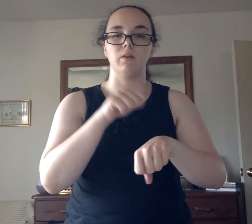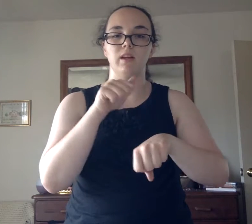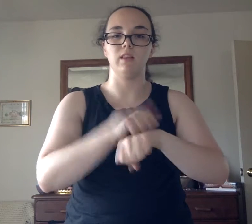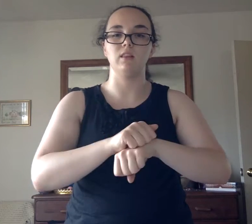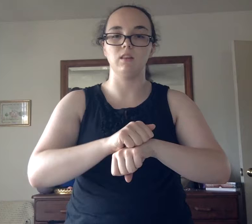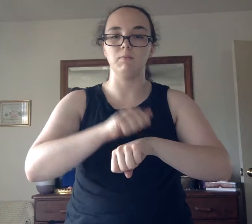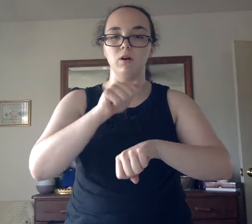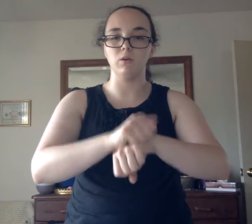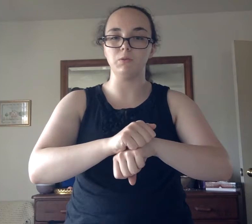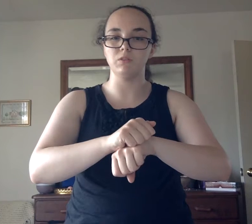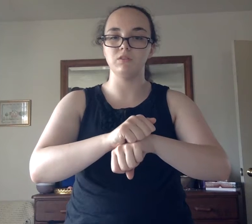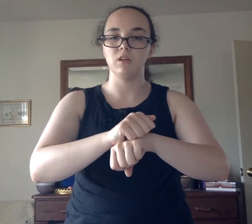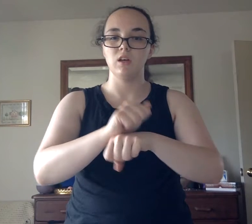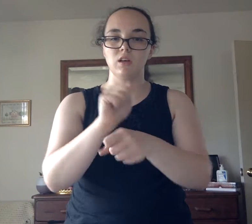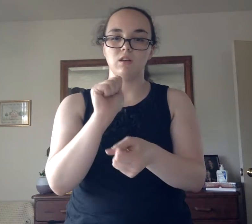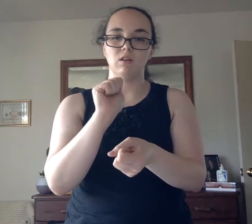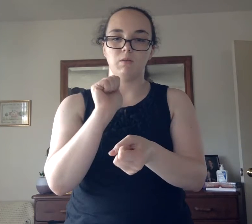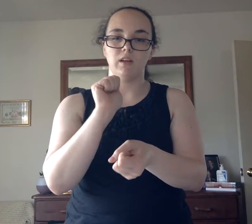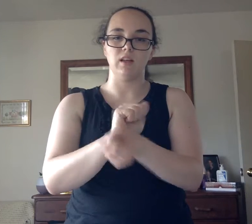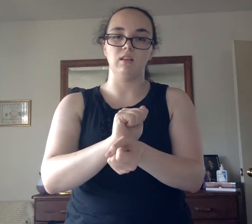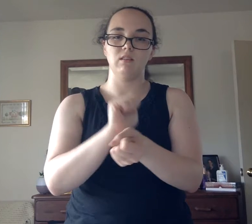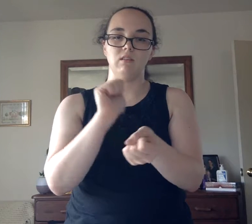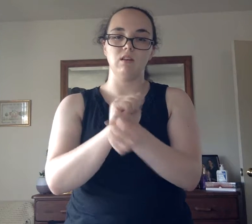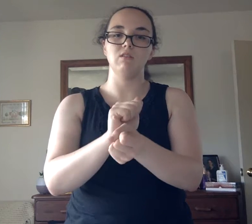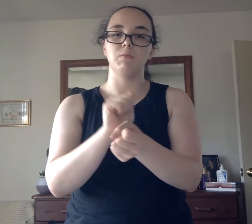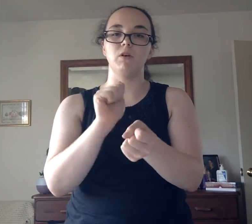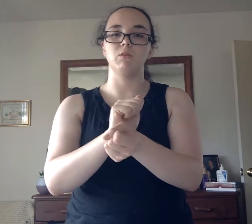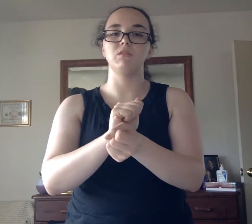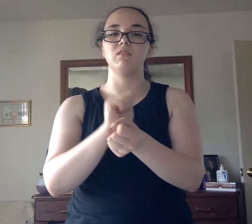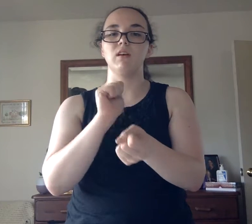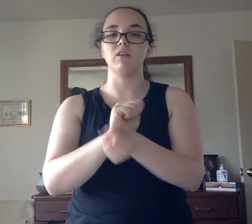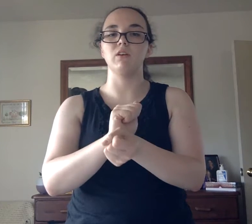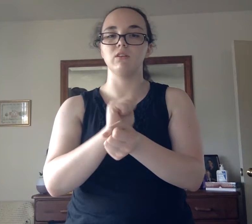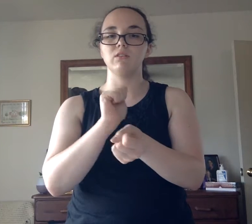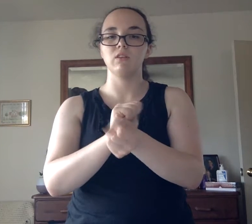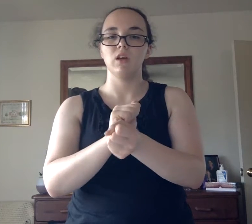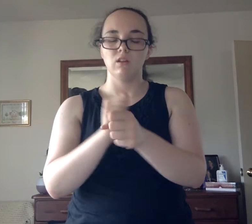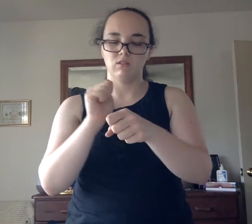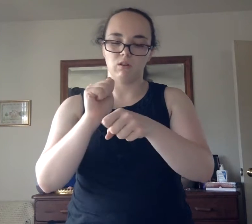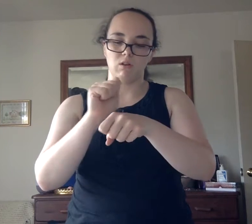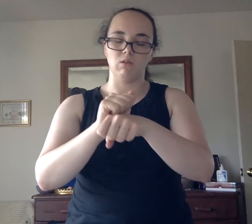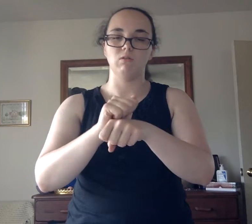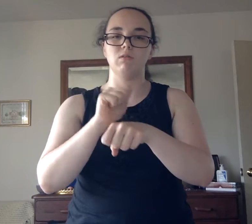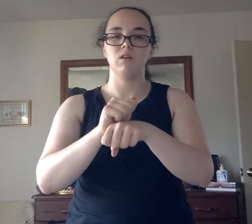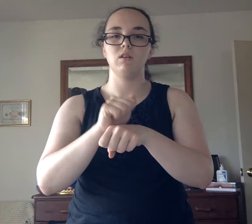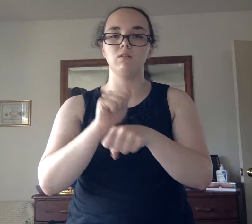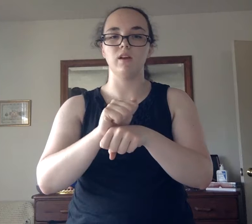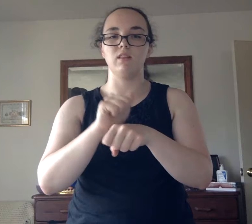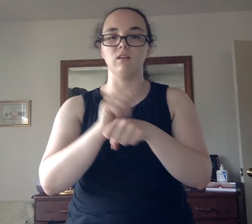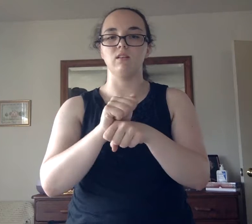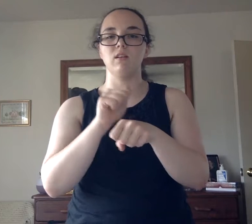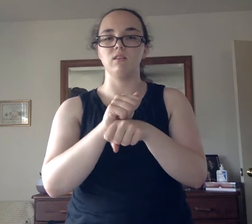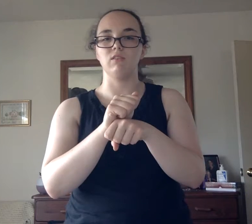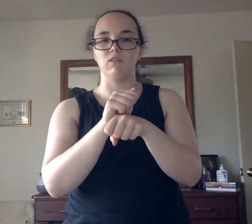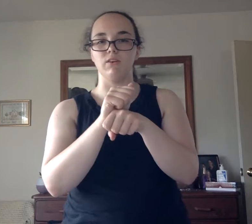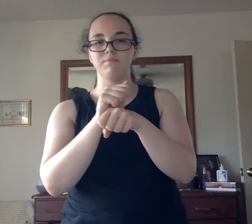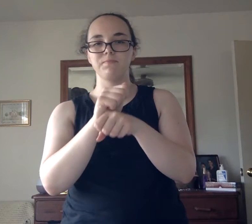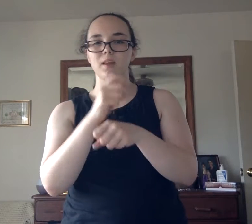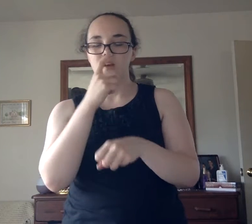to hit the bones. You don't want to hit these bones. That hurts. So right there doesn't hurt.